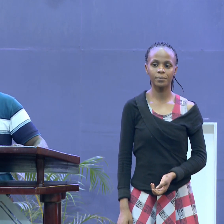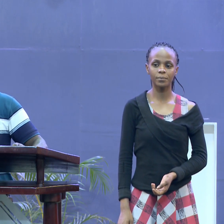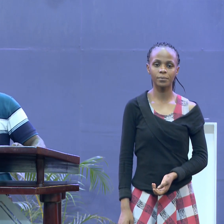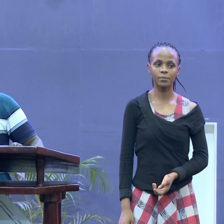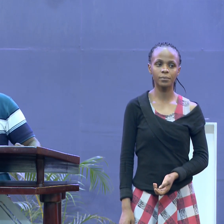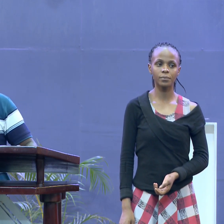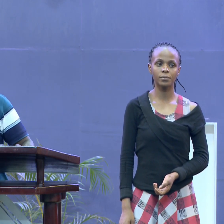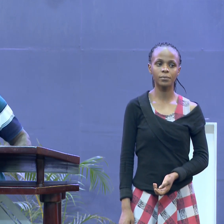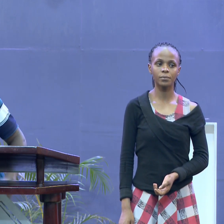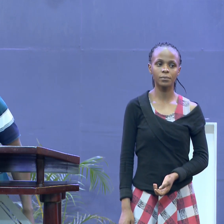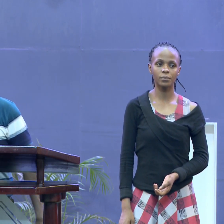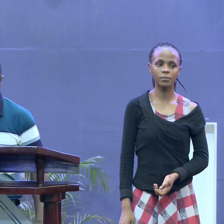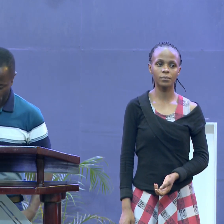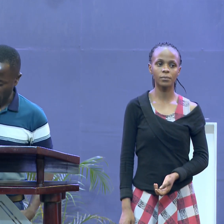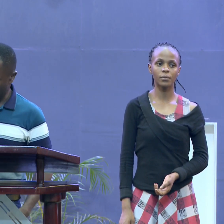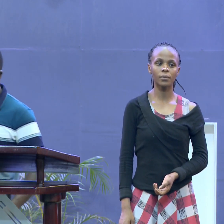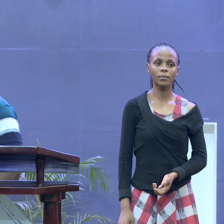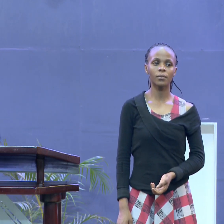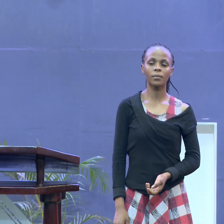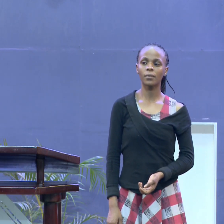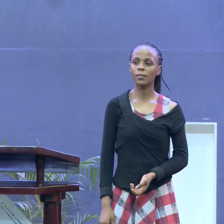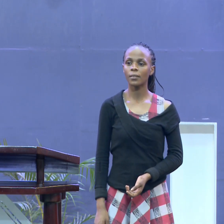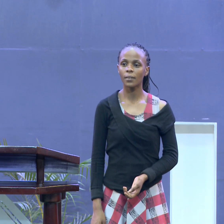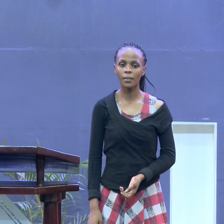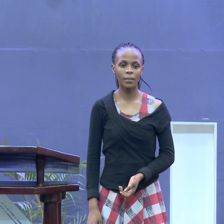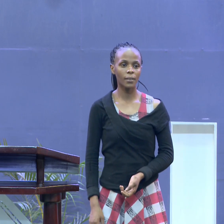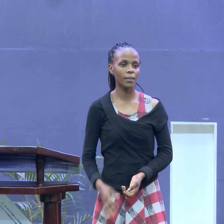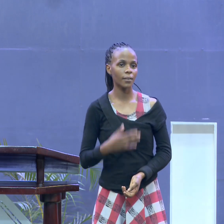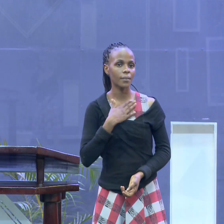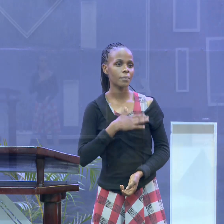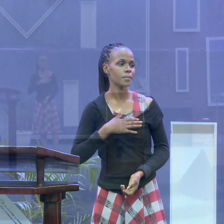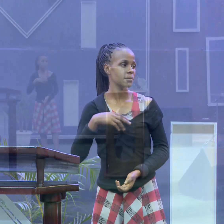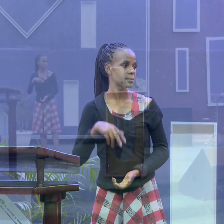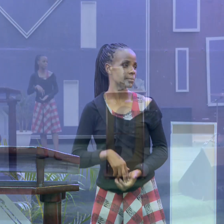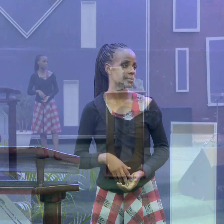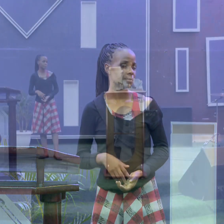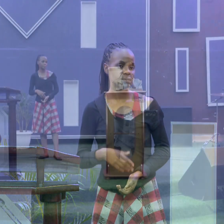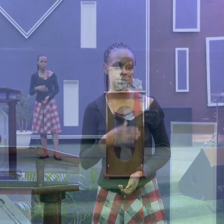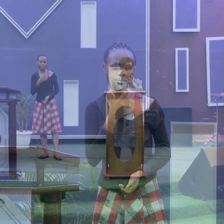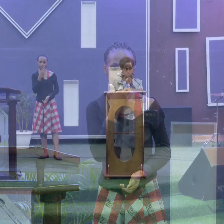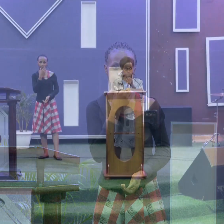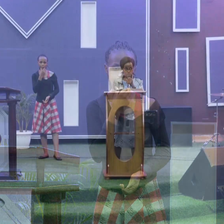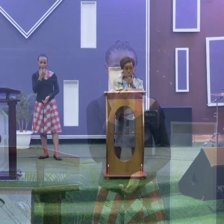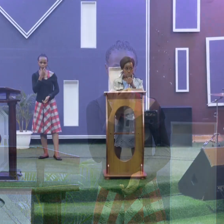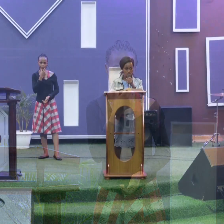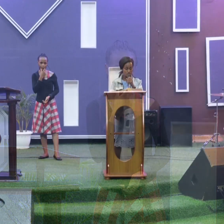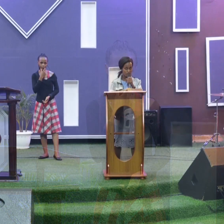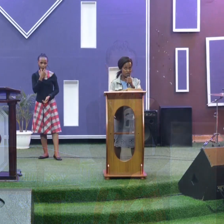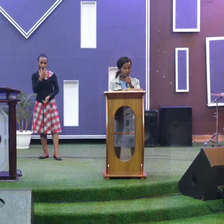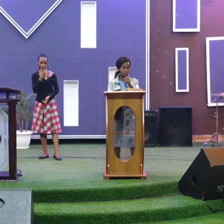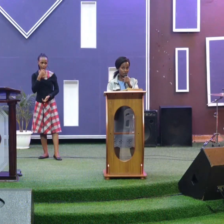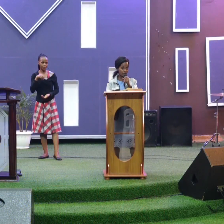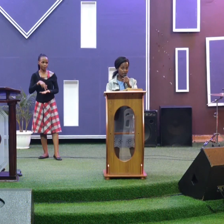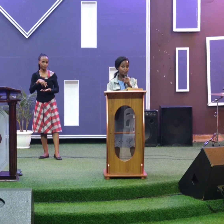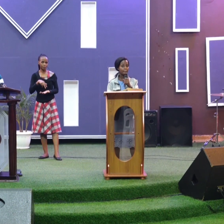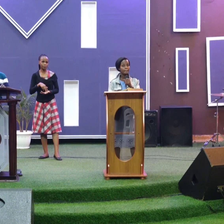So I request you raise up on your feet. I don't know where the worship team is.